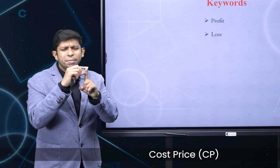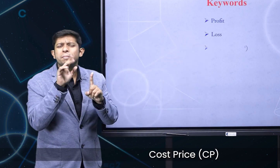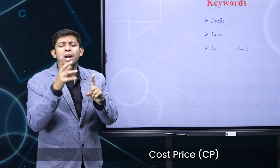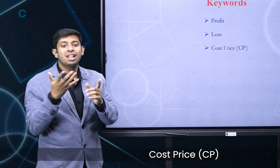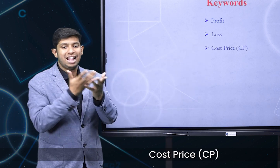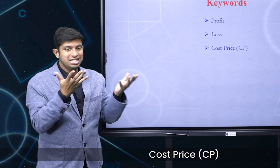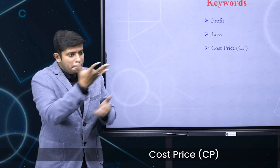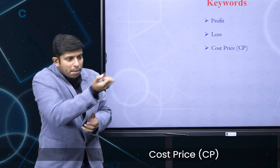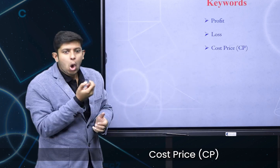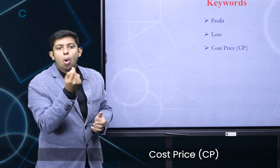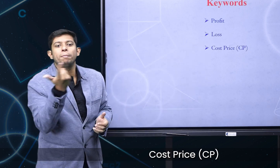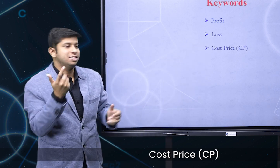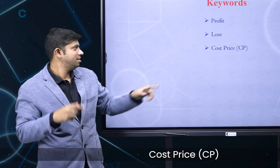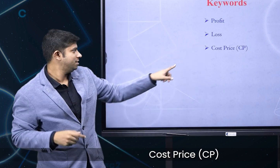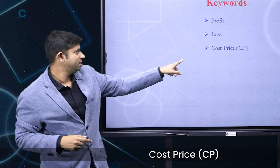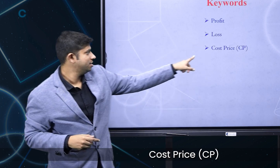cost price,